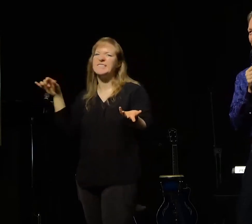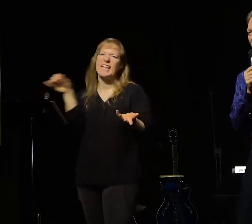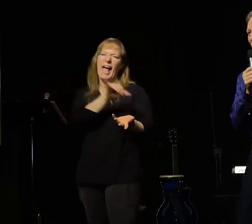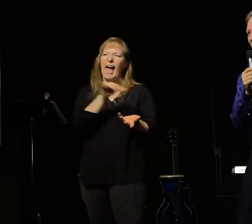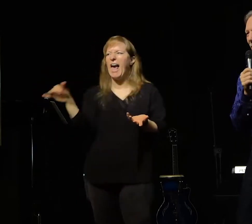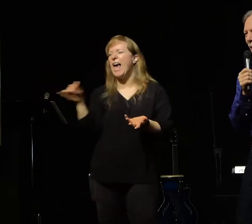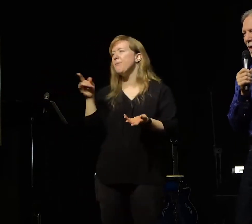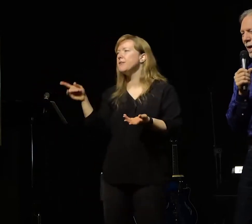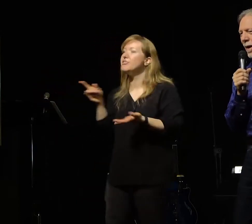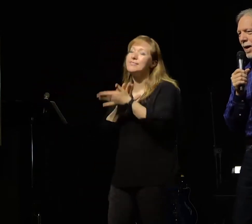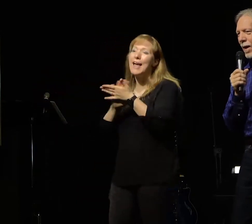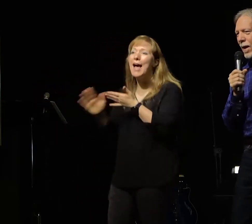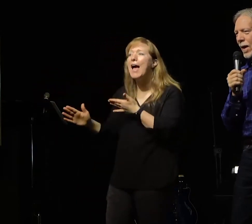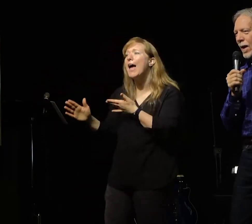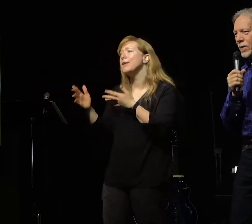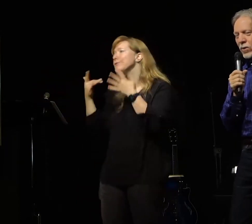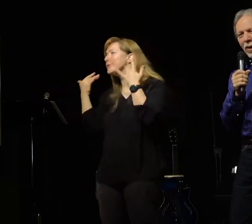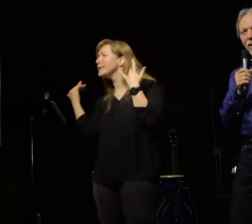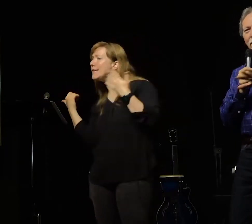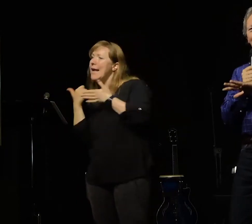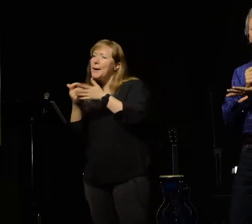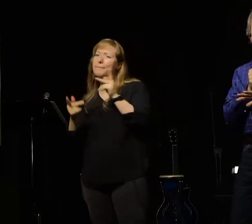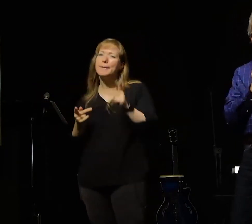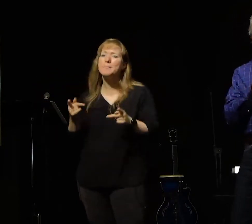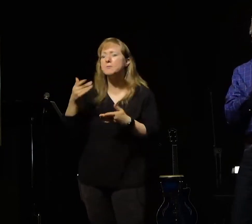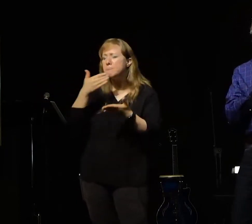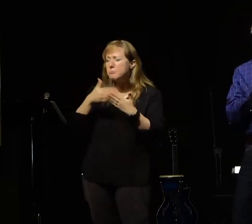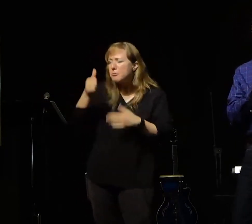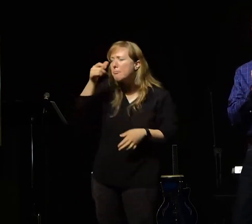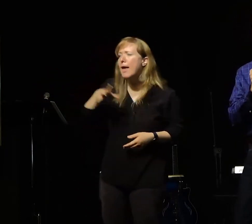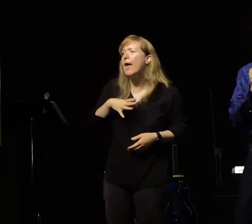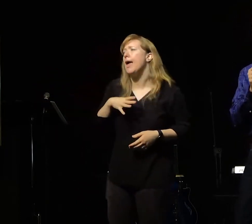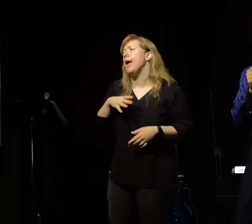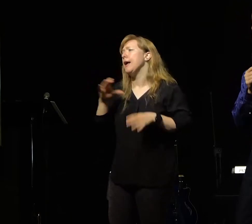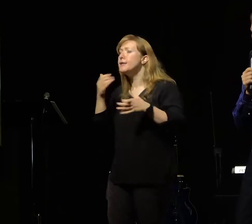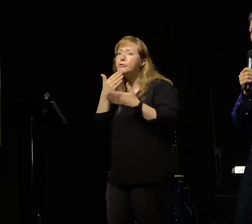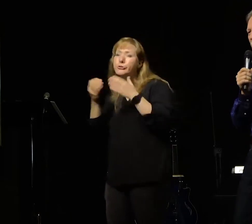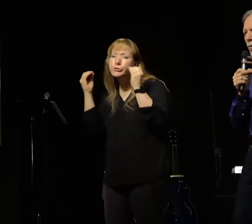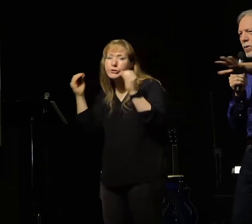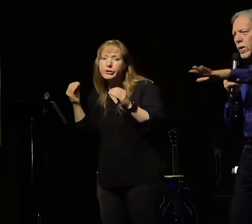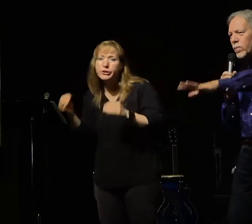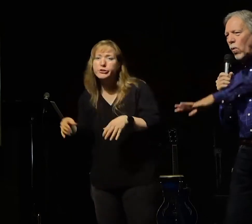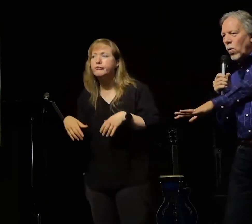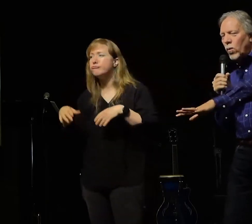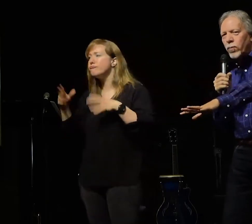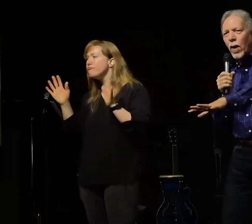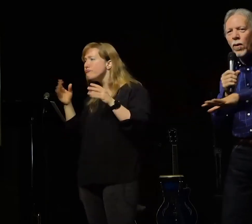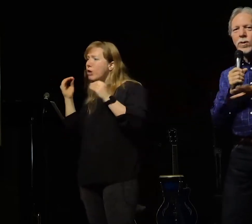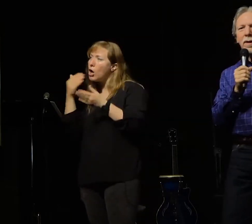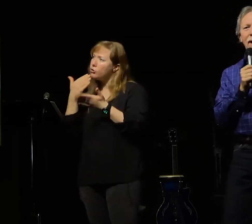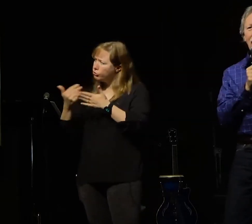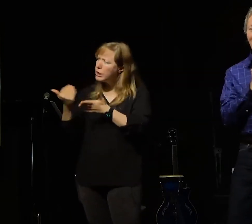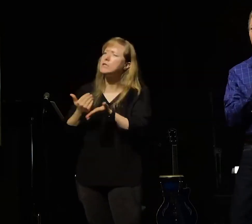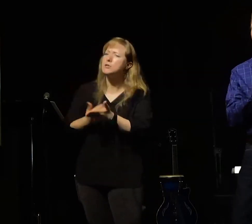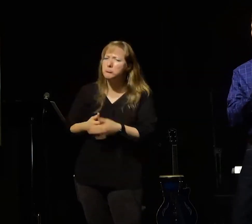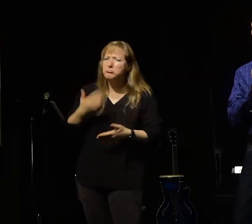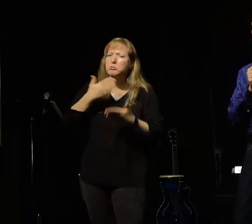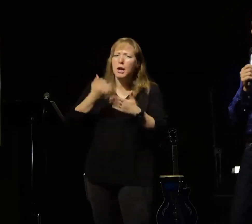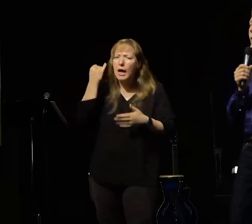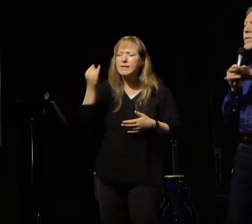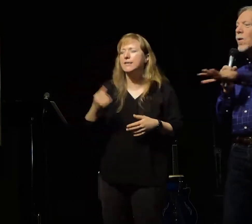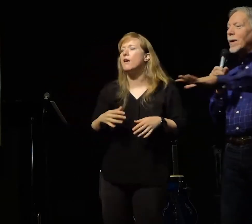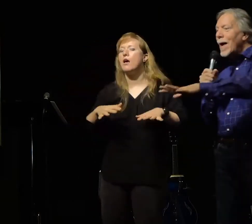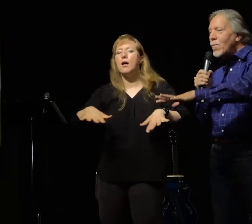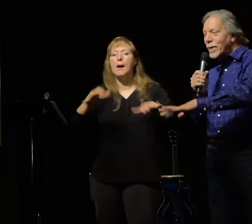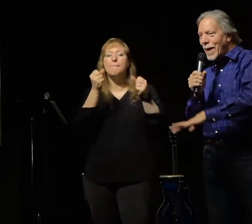gang. He's just a good man, did some good teaching, taught some good moral thoughts, good ideas. The